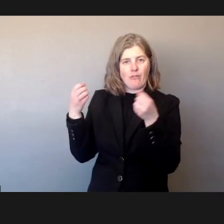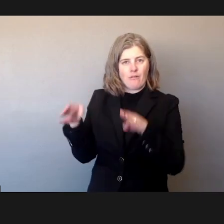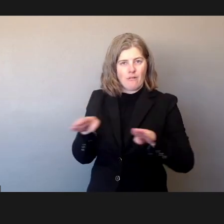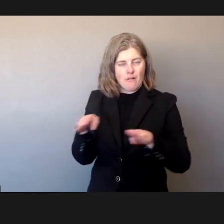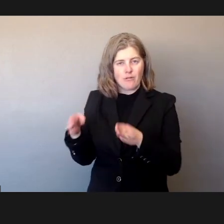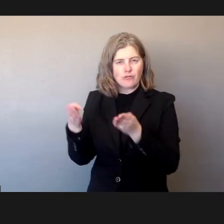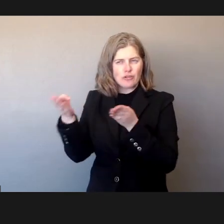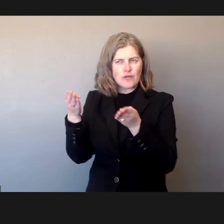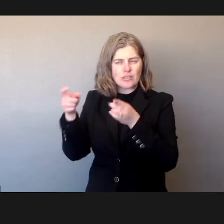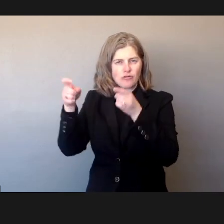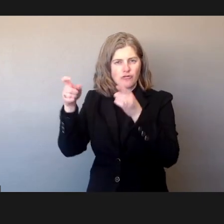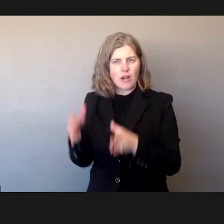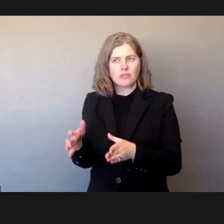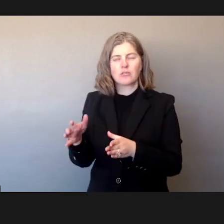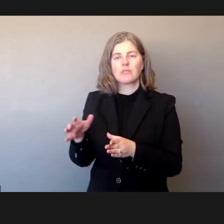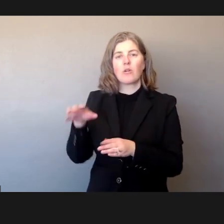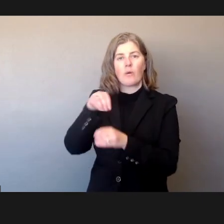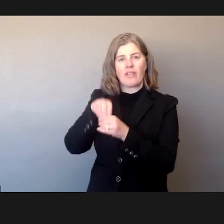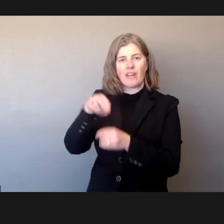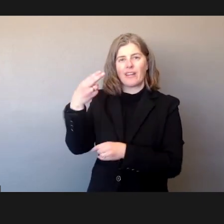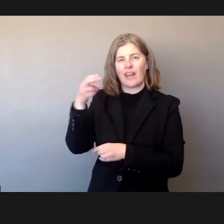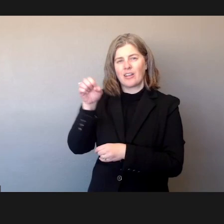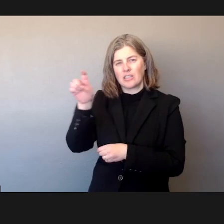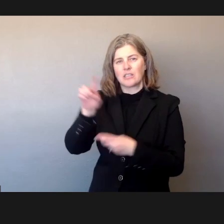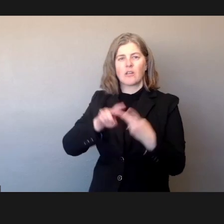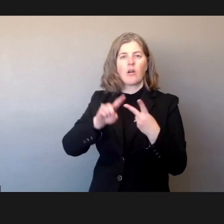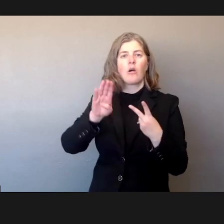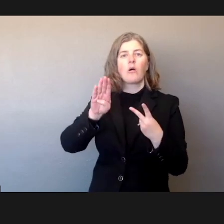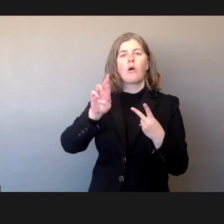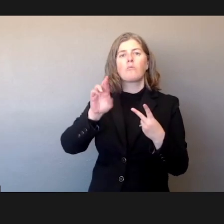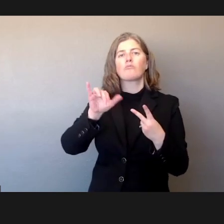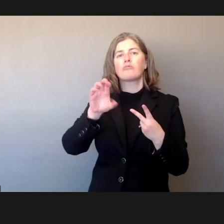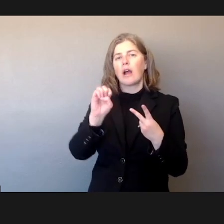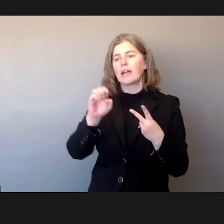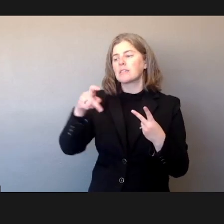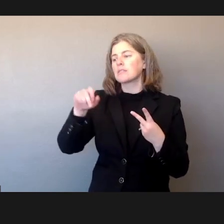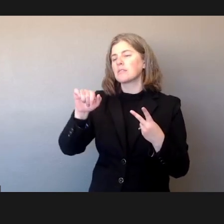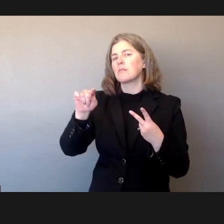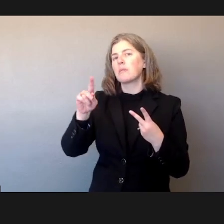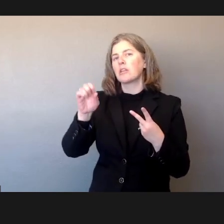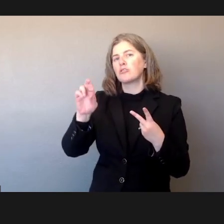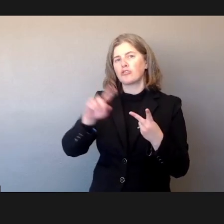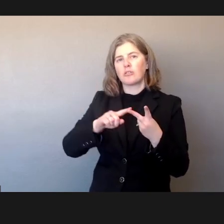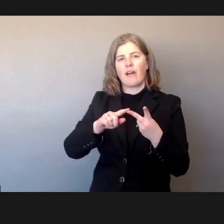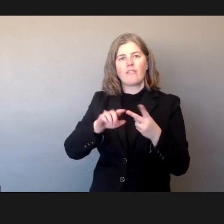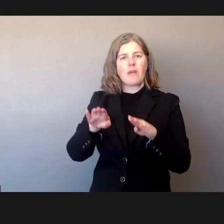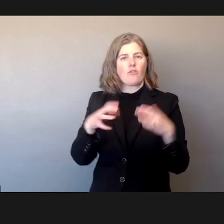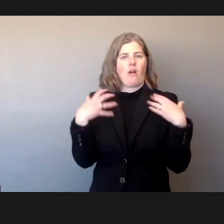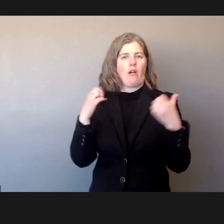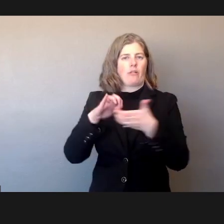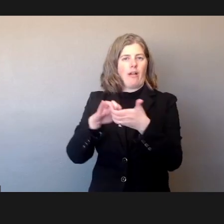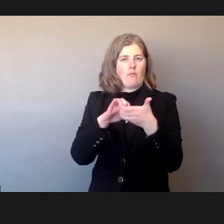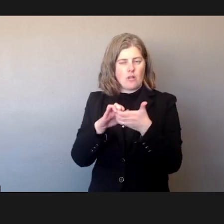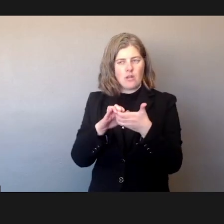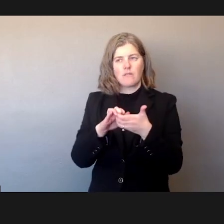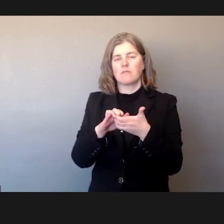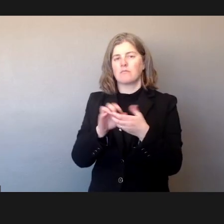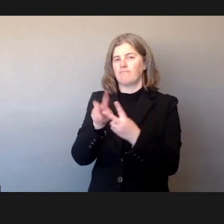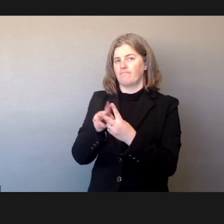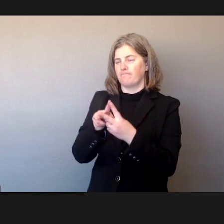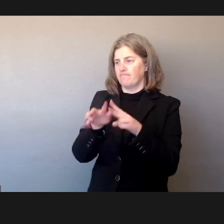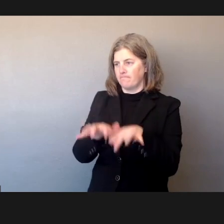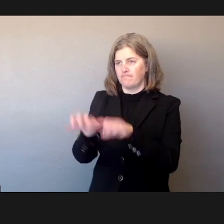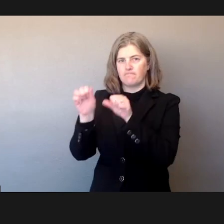services director in HSD, Bryce Pittenger, who leads up our behavioral health collaborative, we've done an